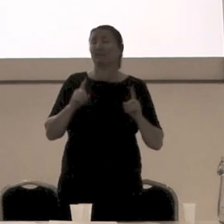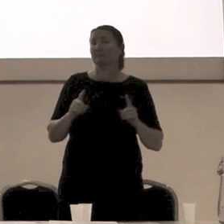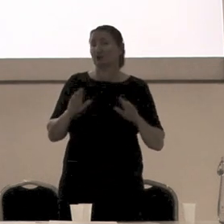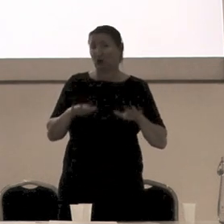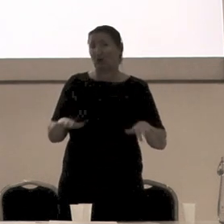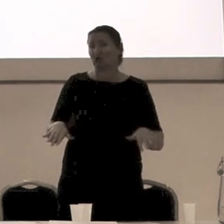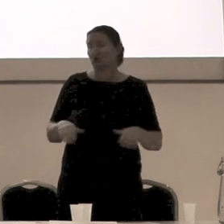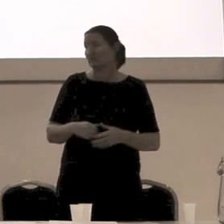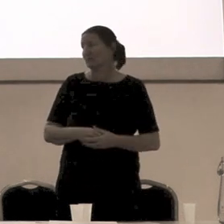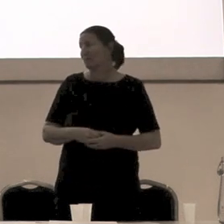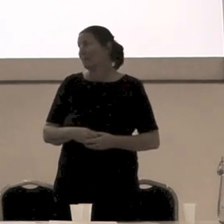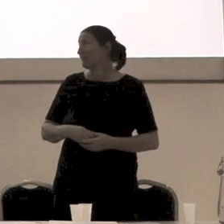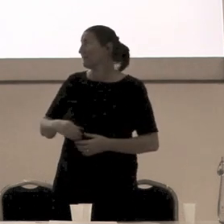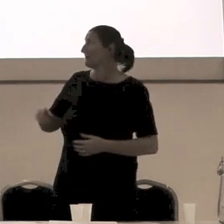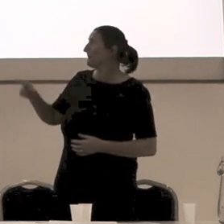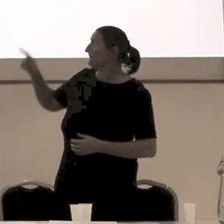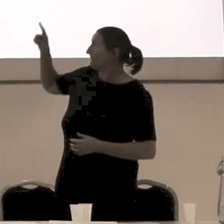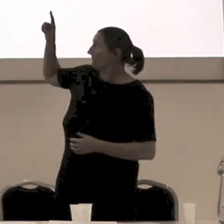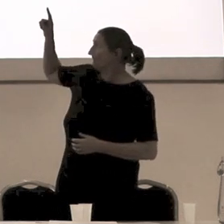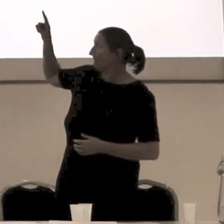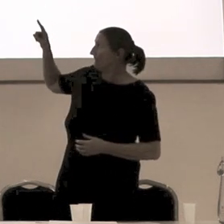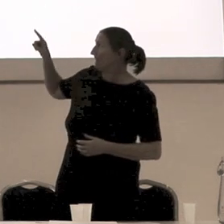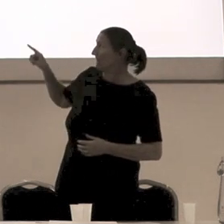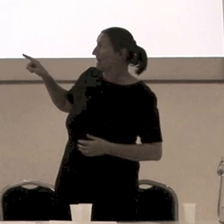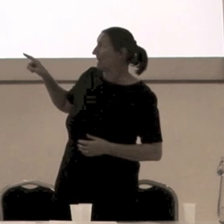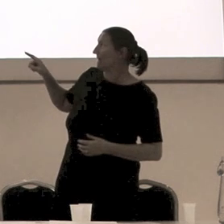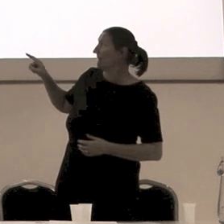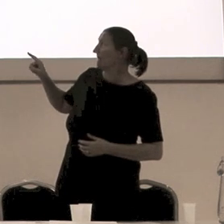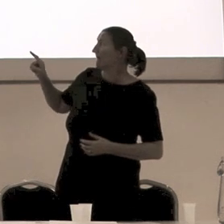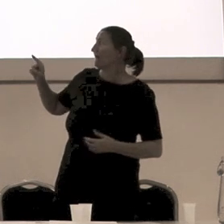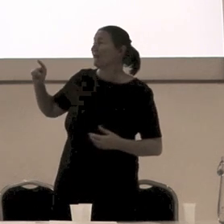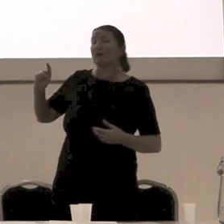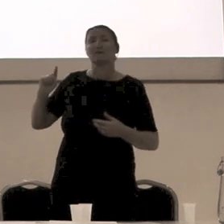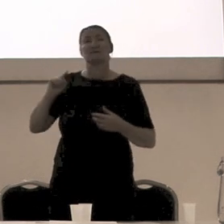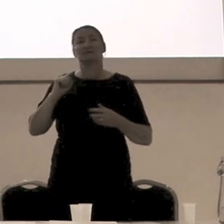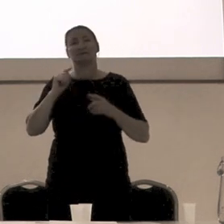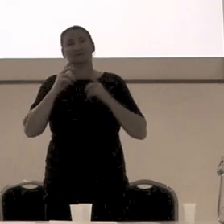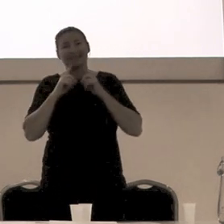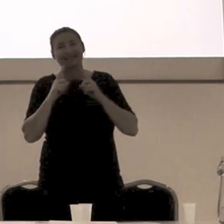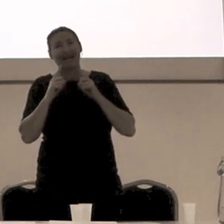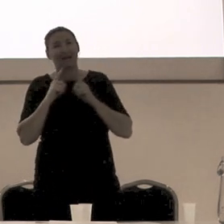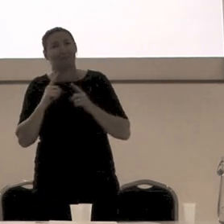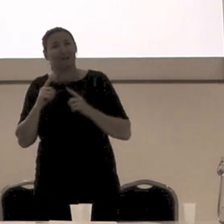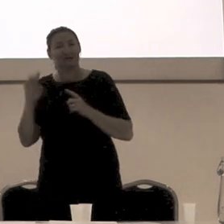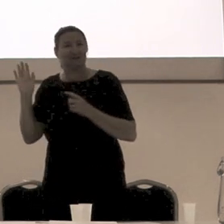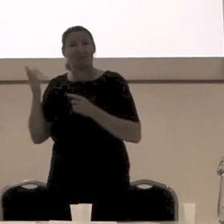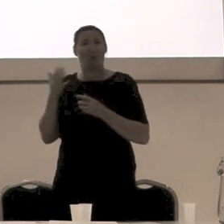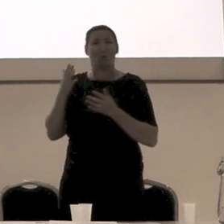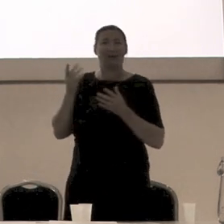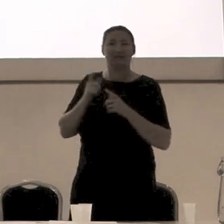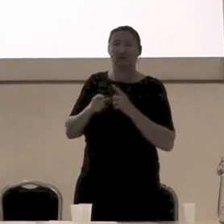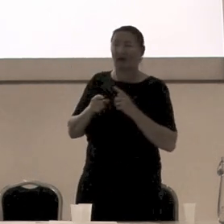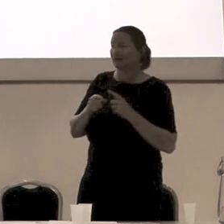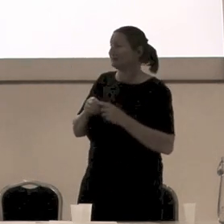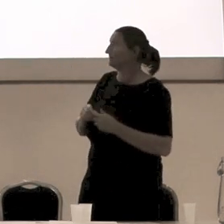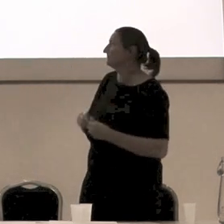these things that are up there on the board, a can-do attitude, involving students in their